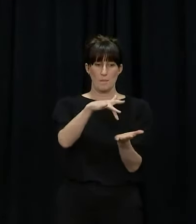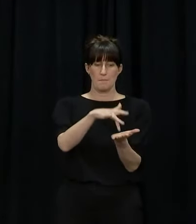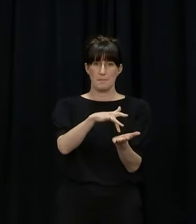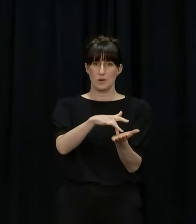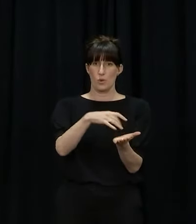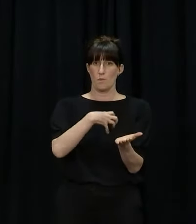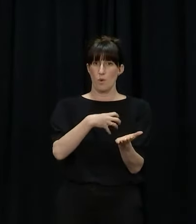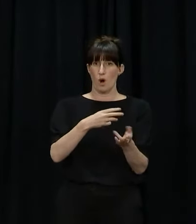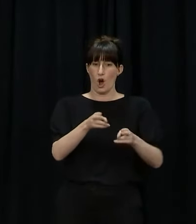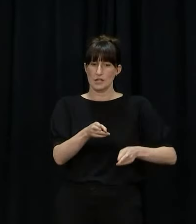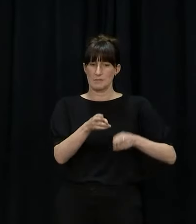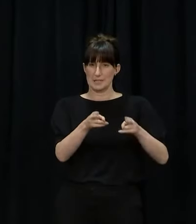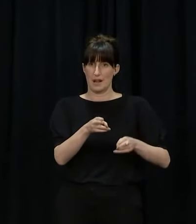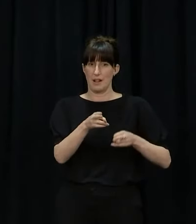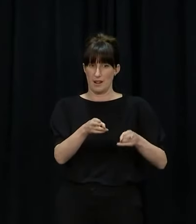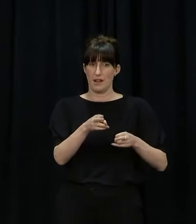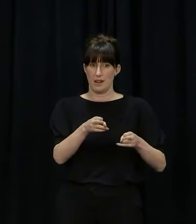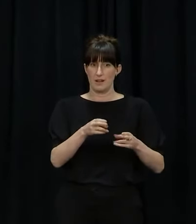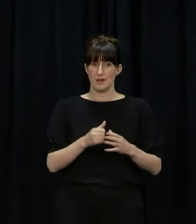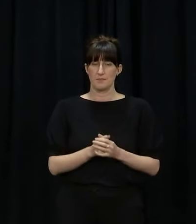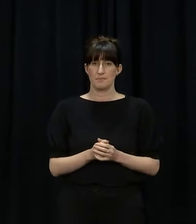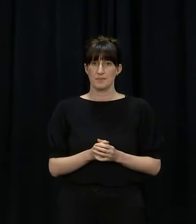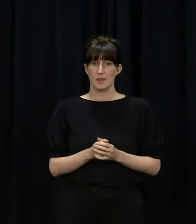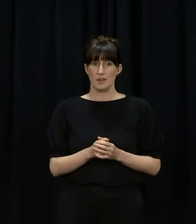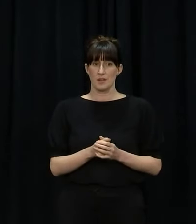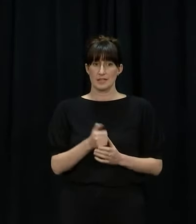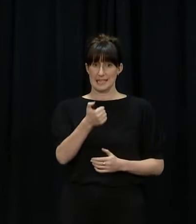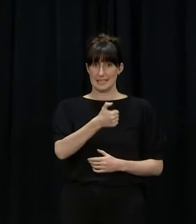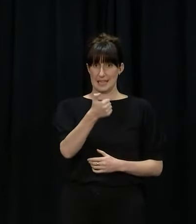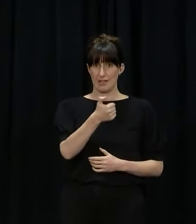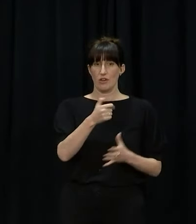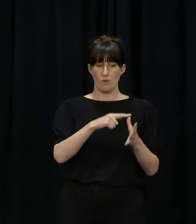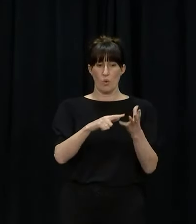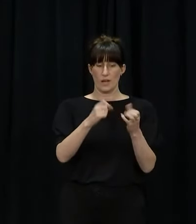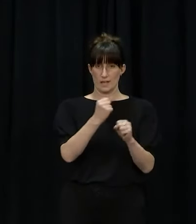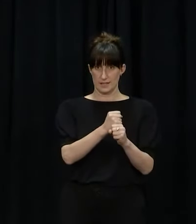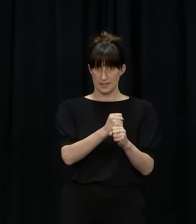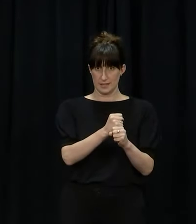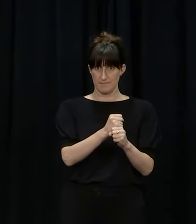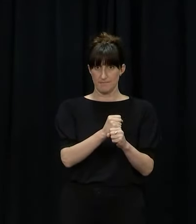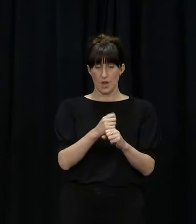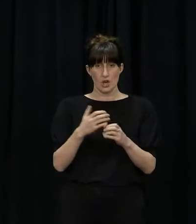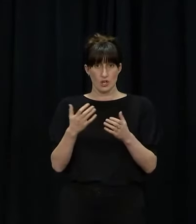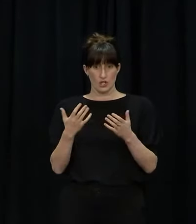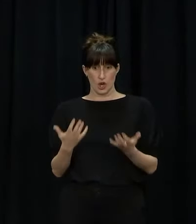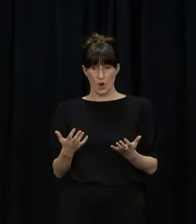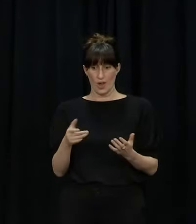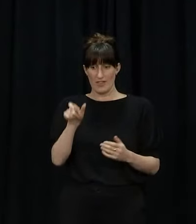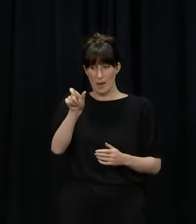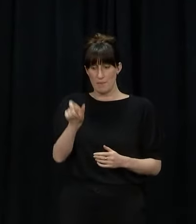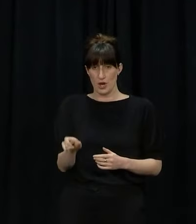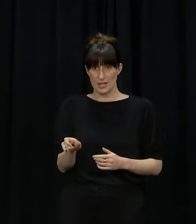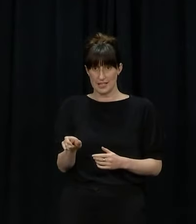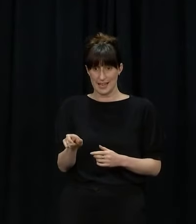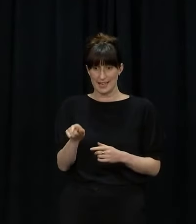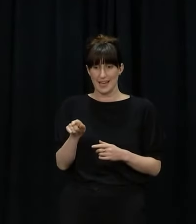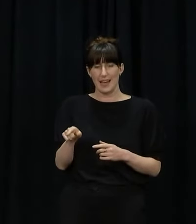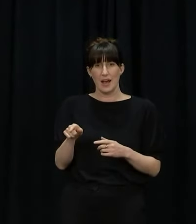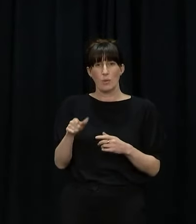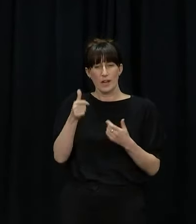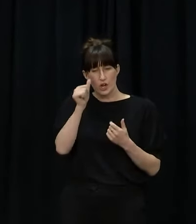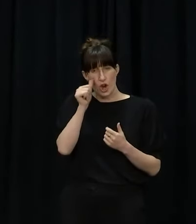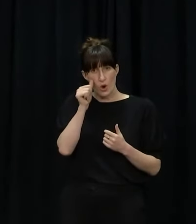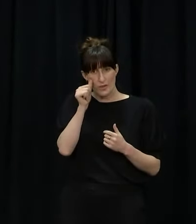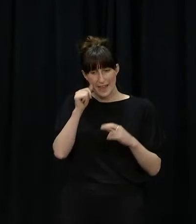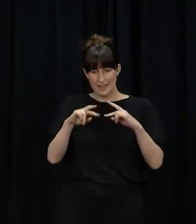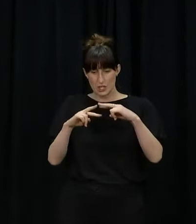our cases are most likely to have come from the traveller. This is a significant development. It means now